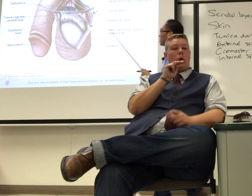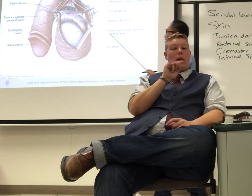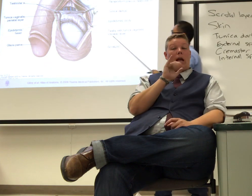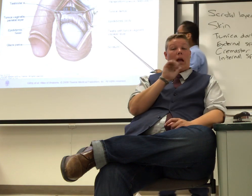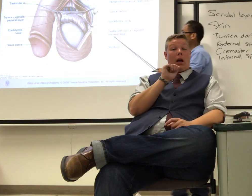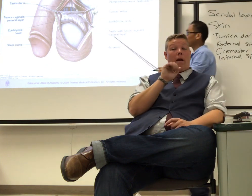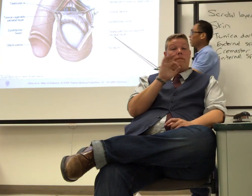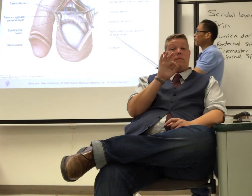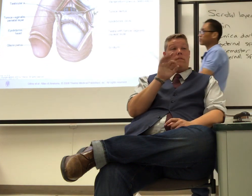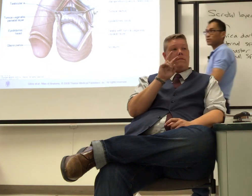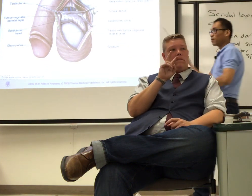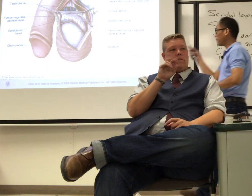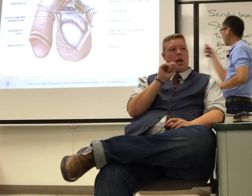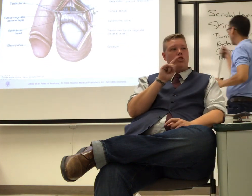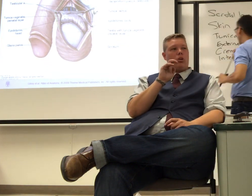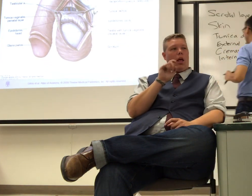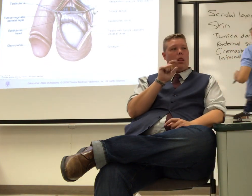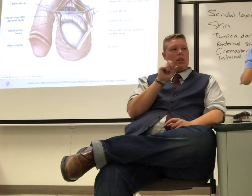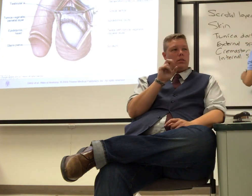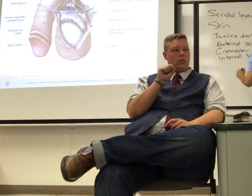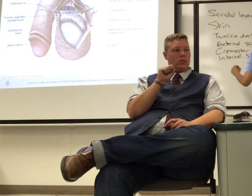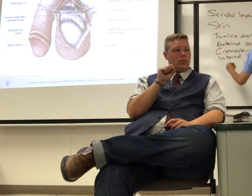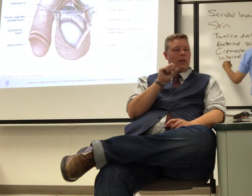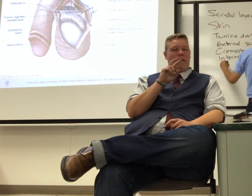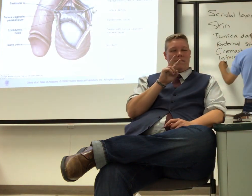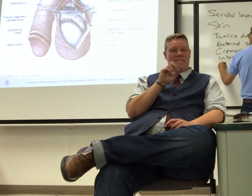vaginalis visceral layer, so note that.